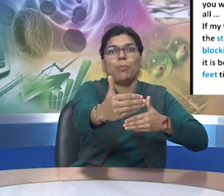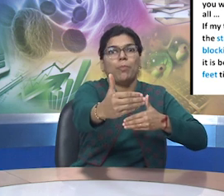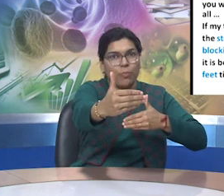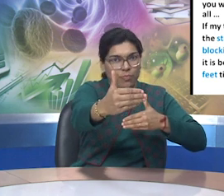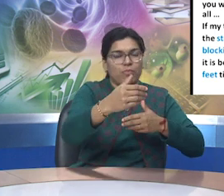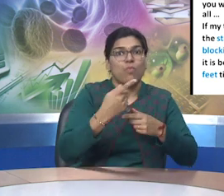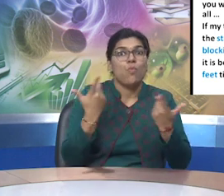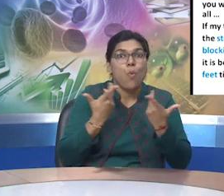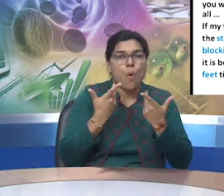threshold,